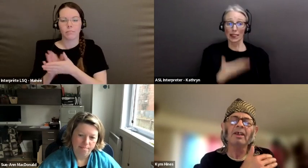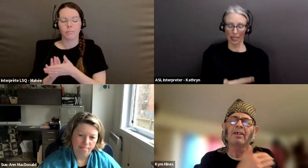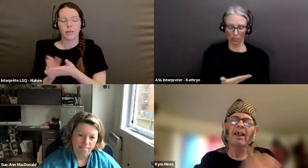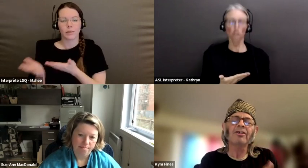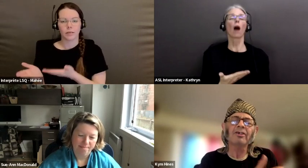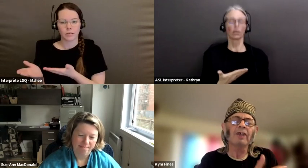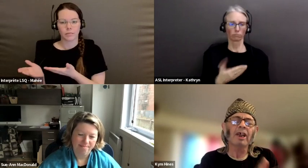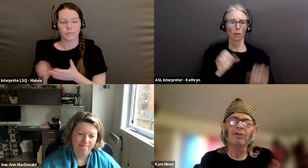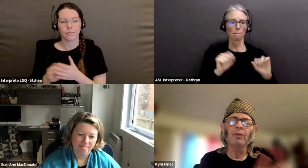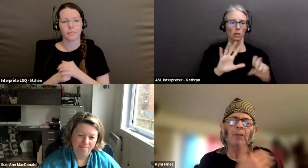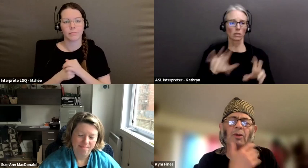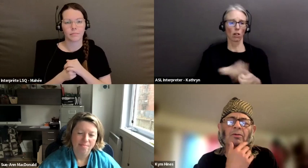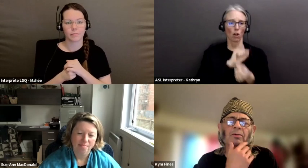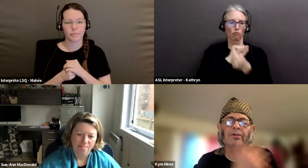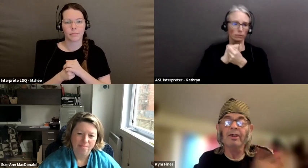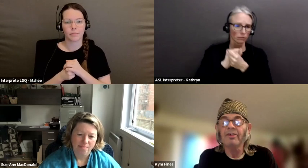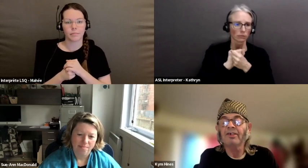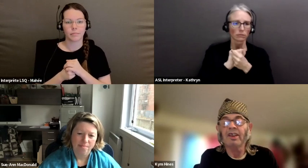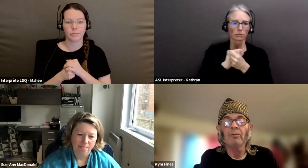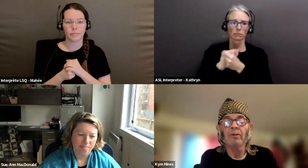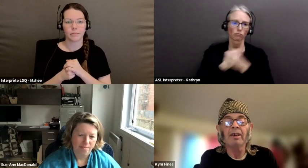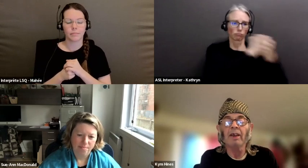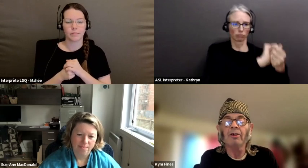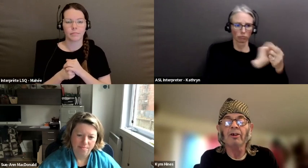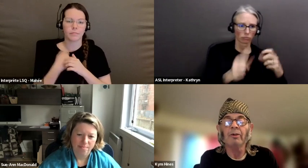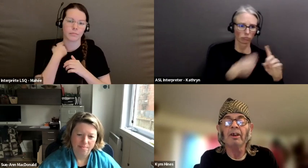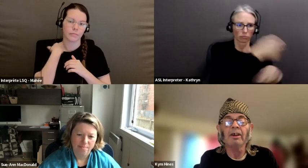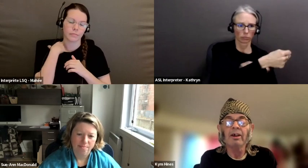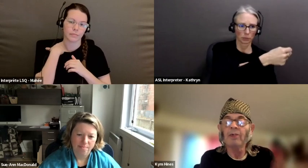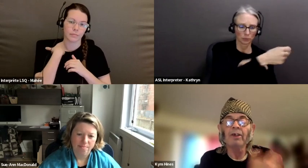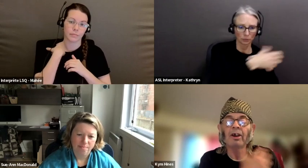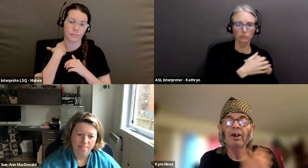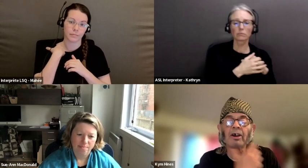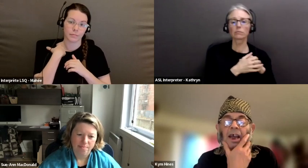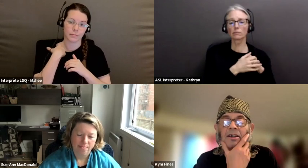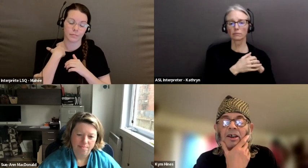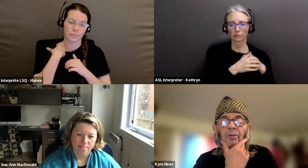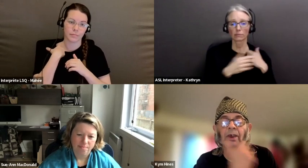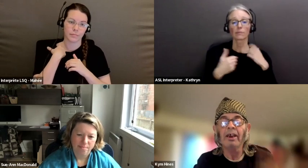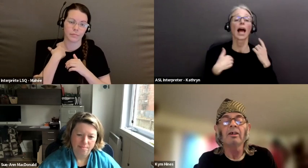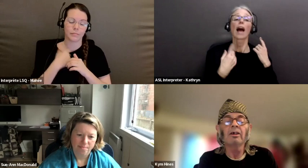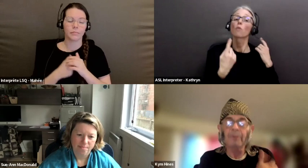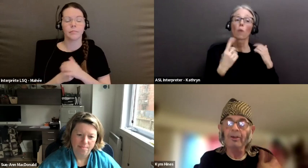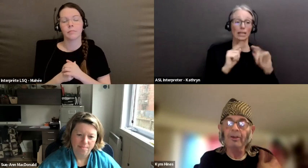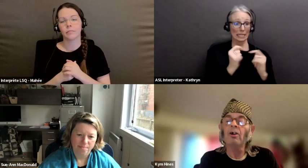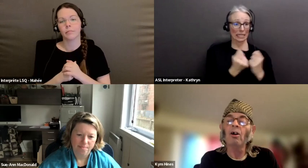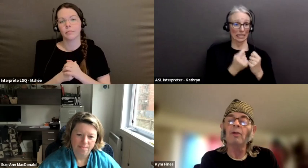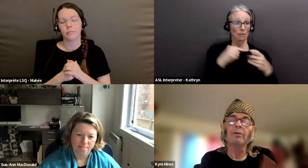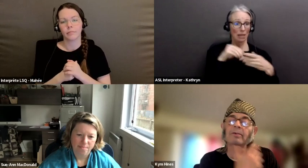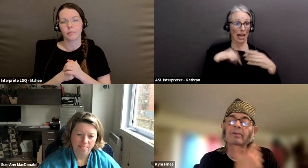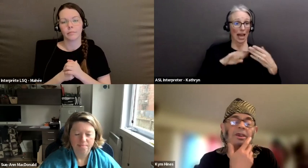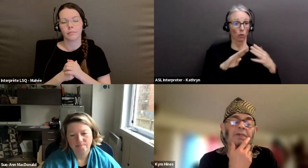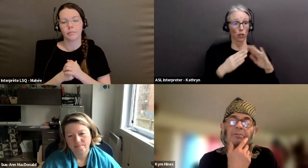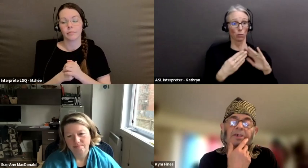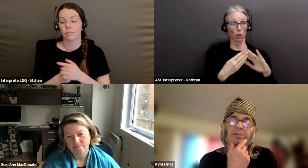that that's, and so people, there's a team right now in our community of young academics waiting for the call, but